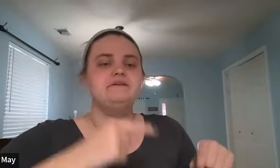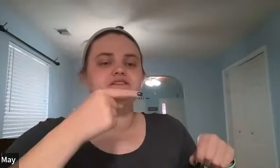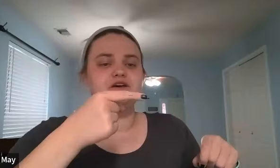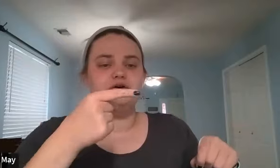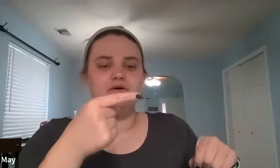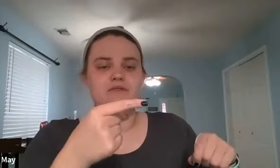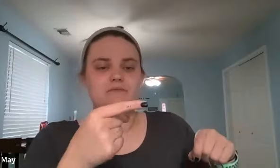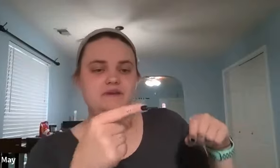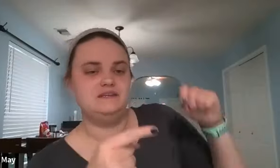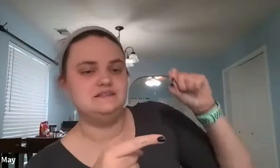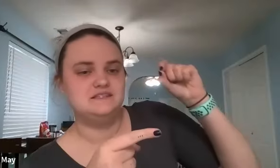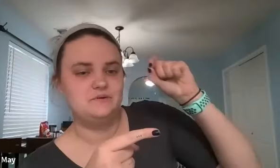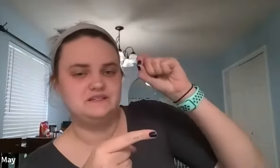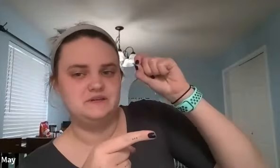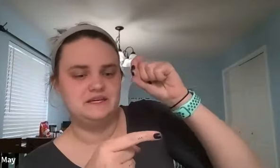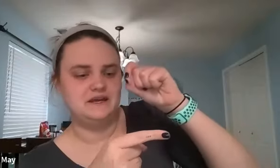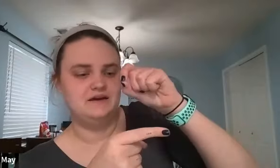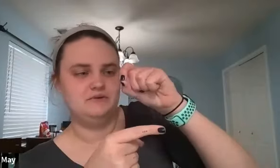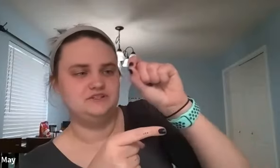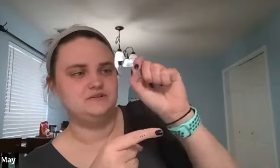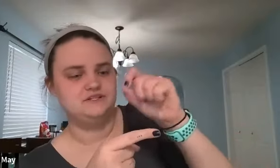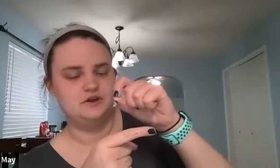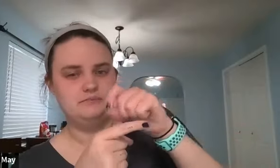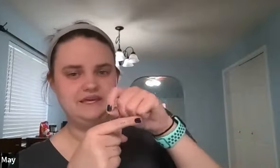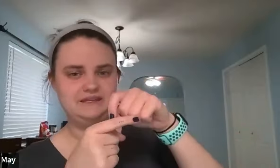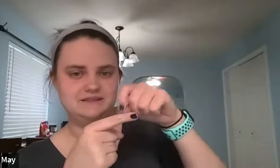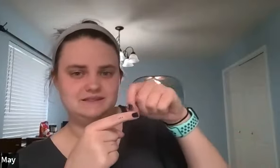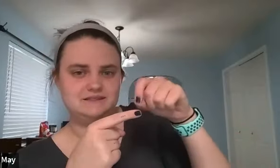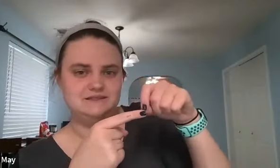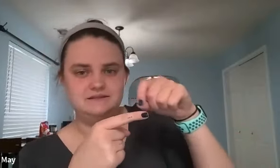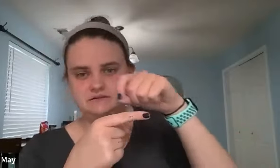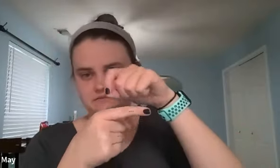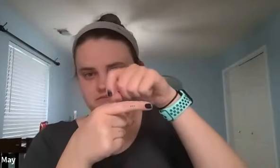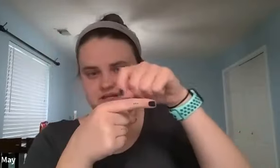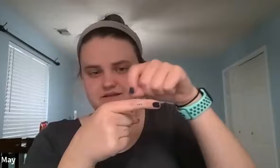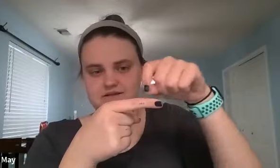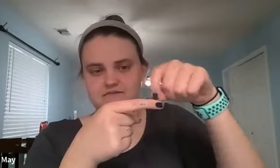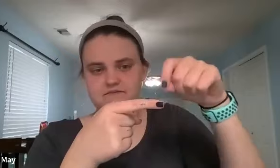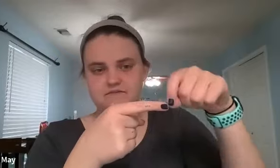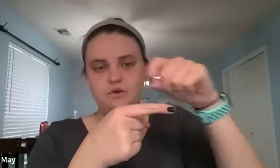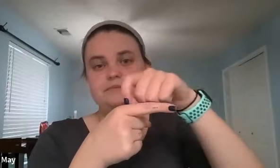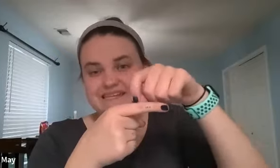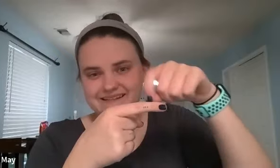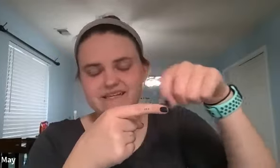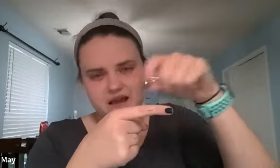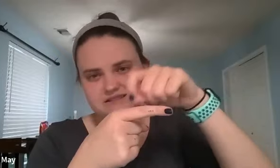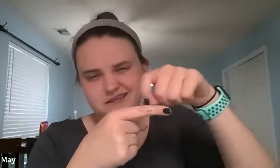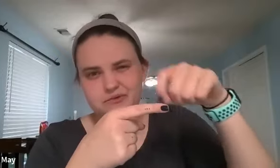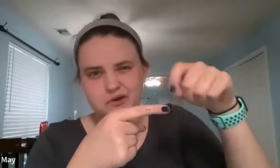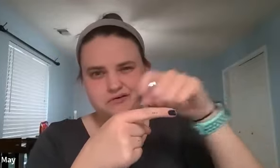So the beans is going to be, what you do is you go beans. Beans. Or peas. Yeah, because like they're both